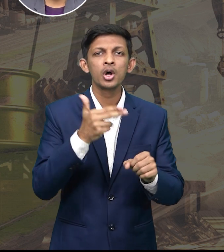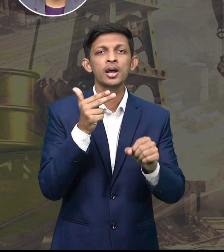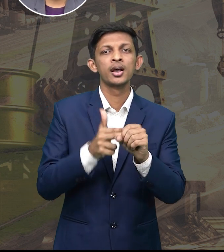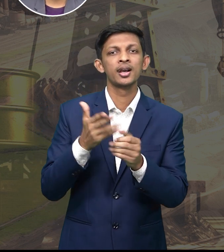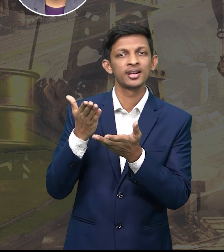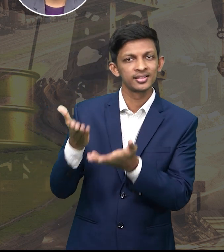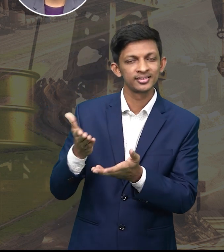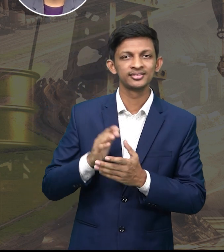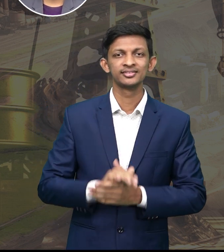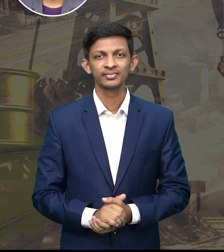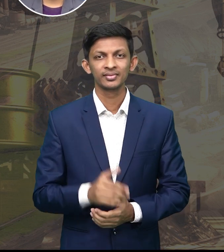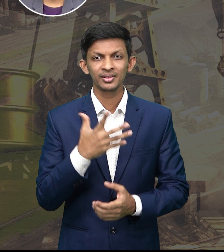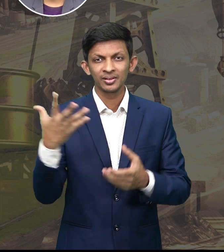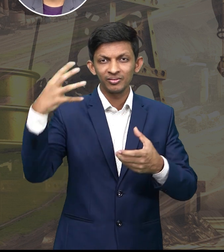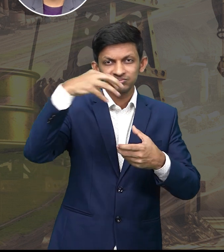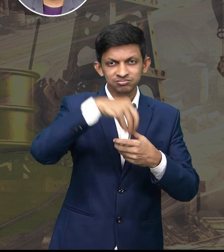petroleum.